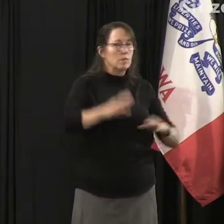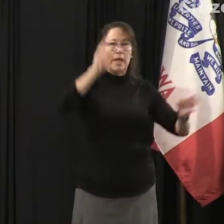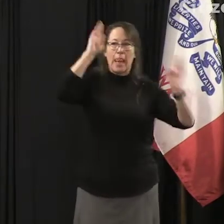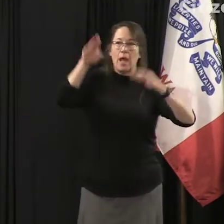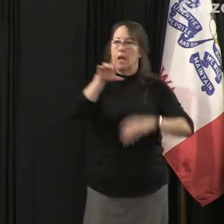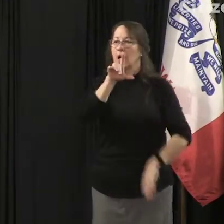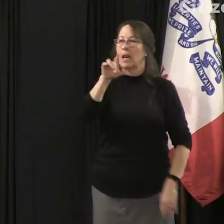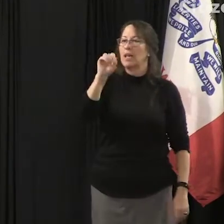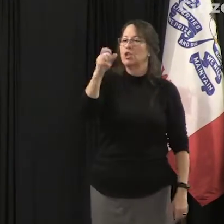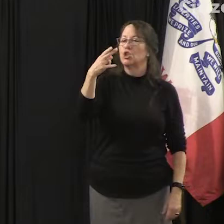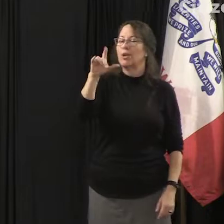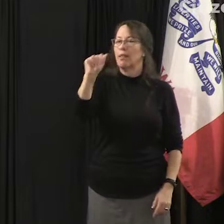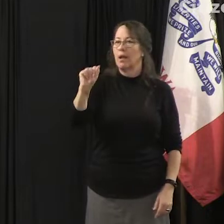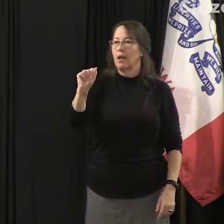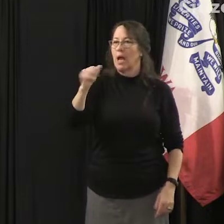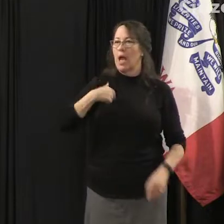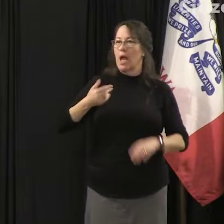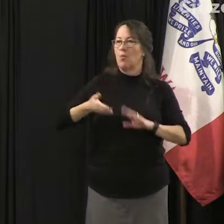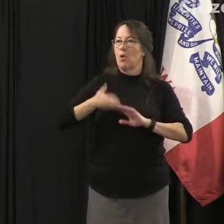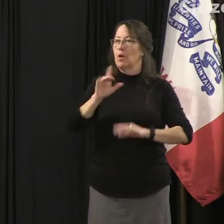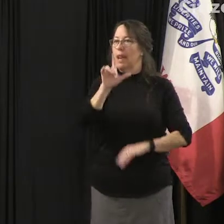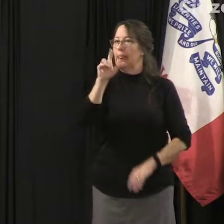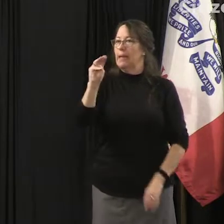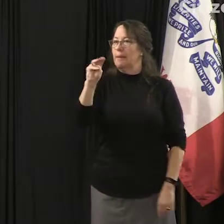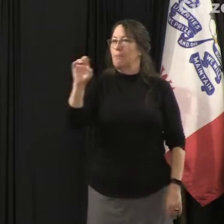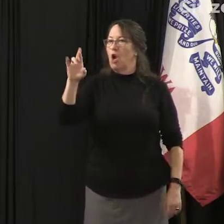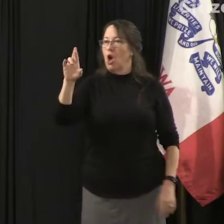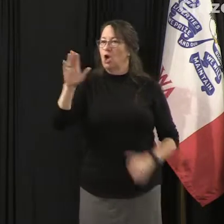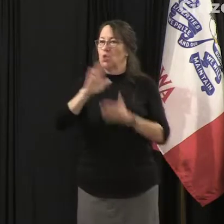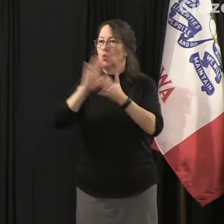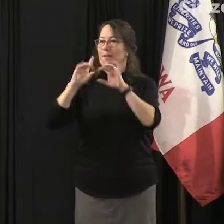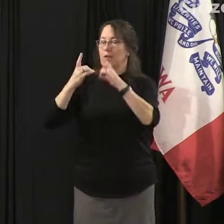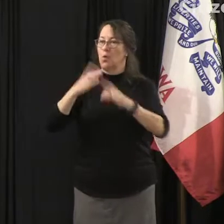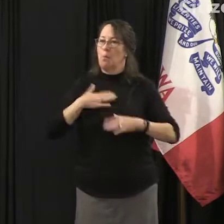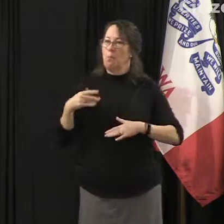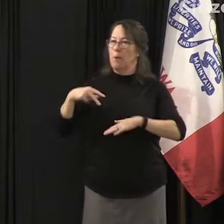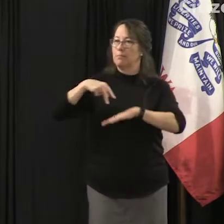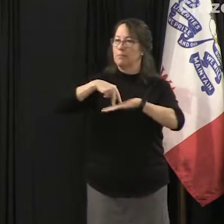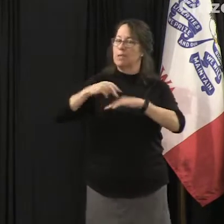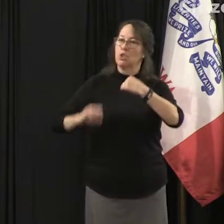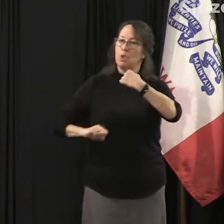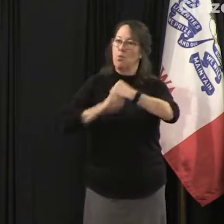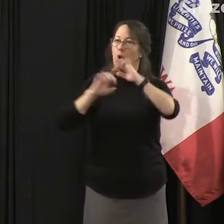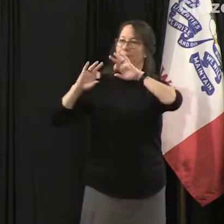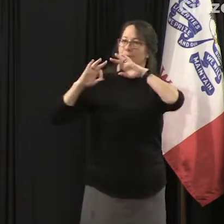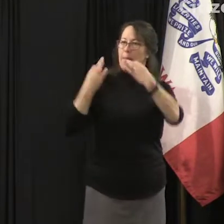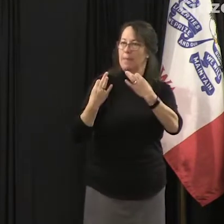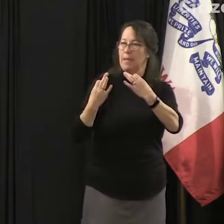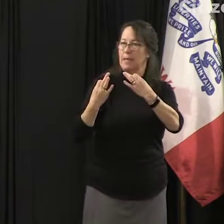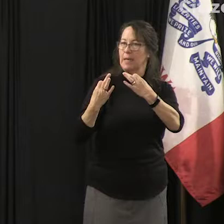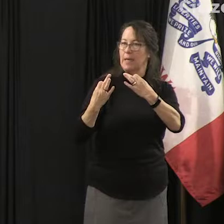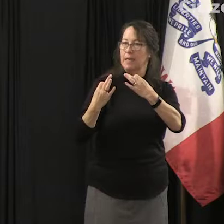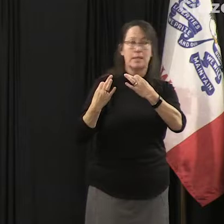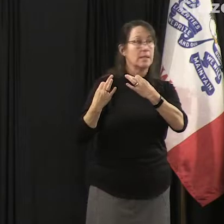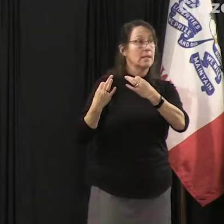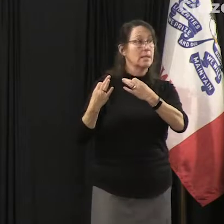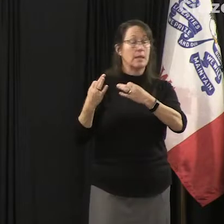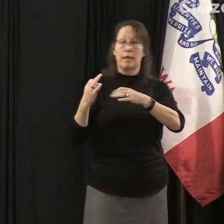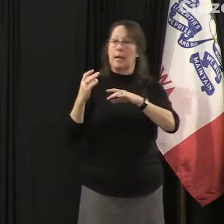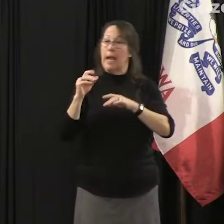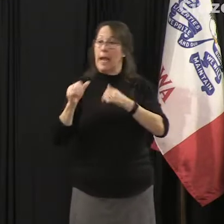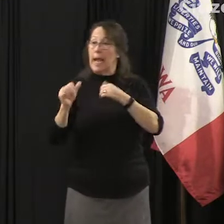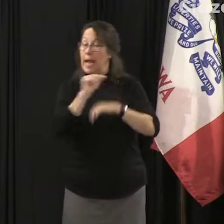Hi, I'm Sheila Yates. I'm running for the Lemoore School District. One of my platforms is supporting families, as